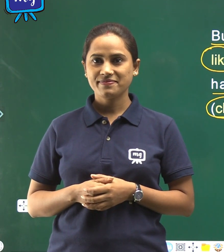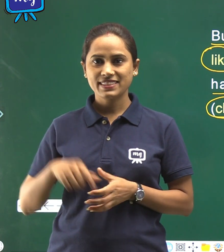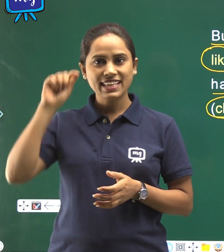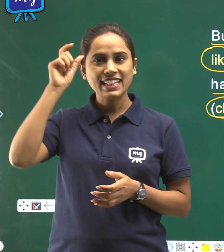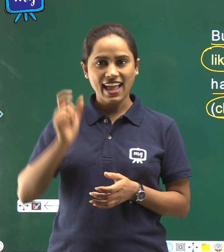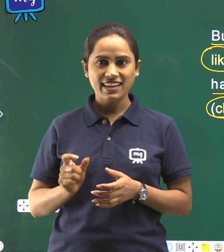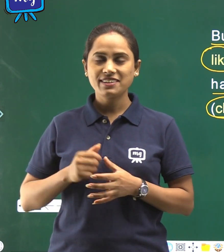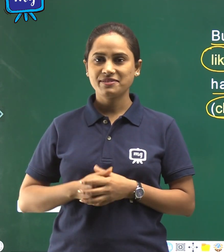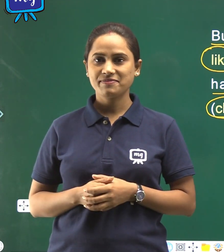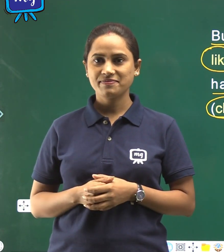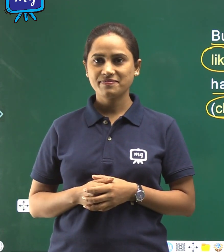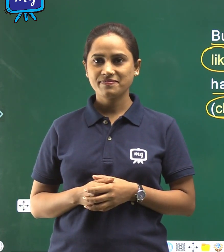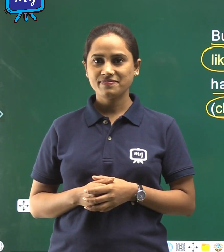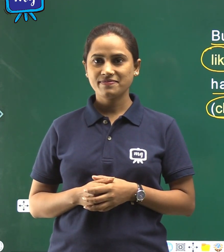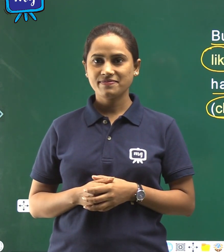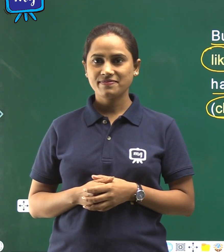like,